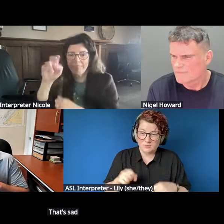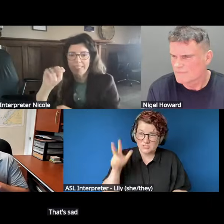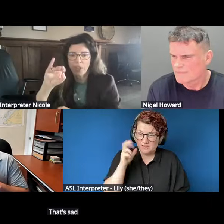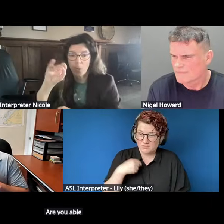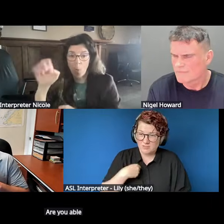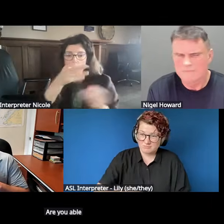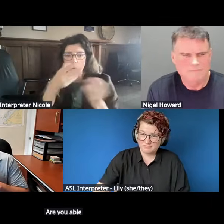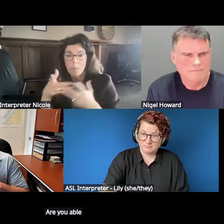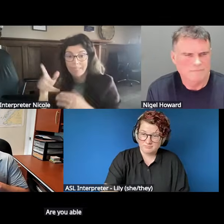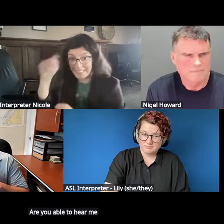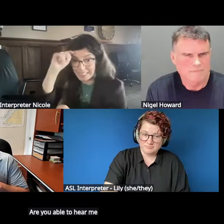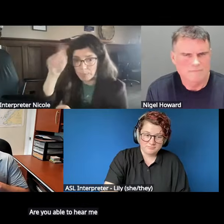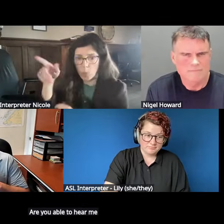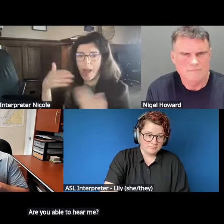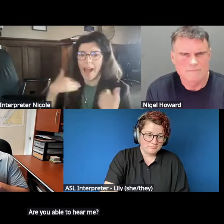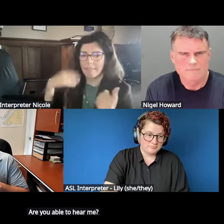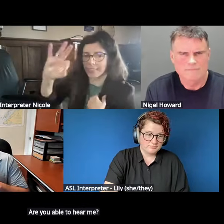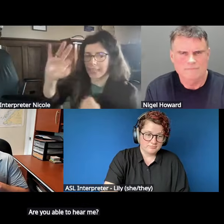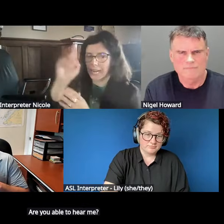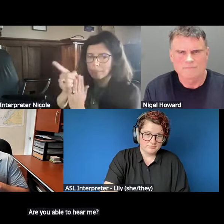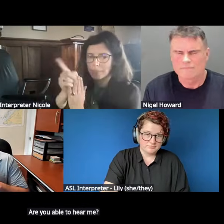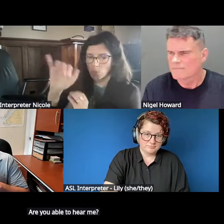Are you able to hear me?